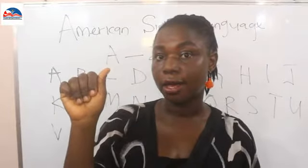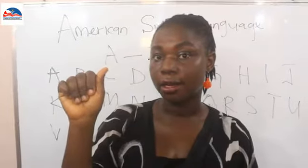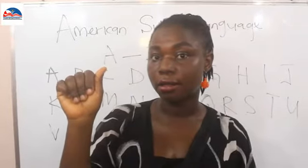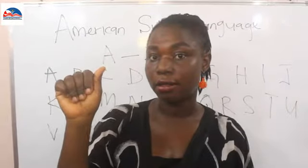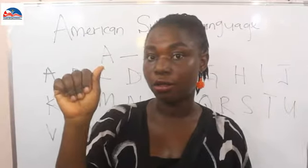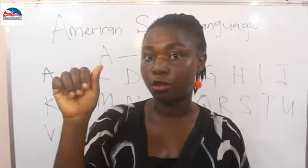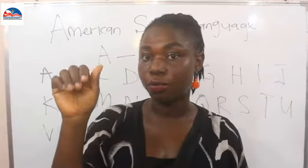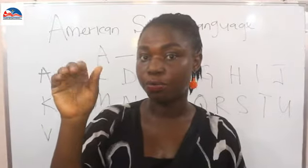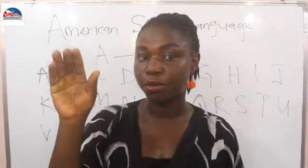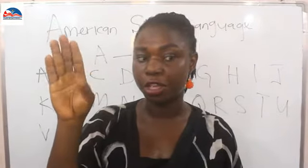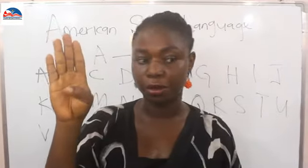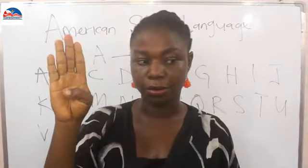And this is your B.